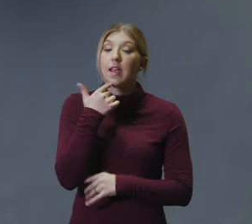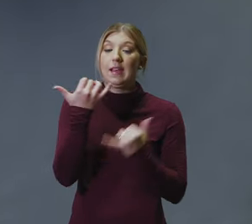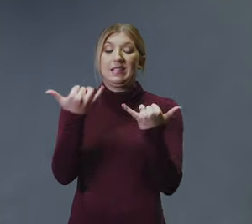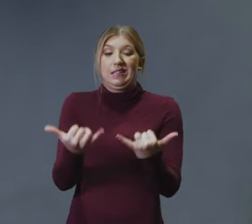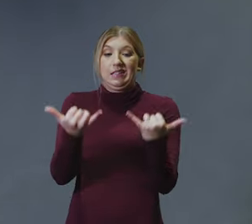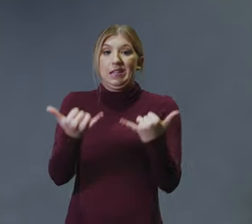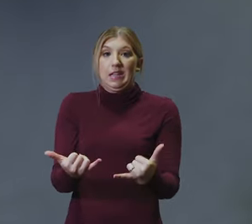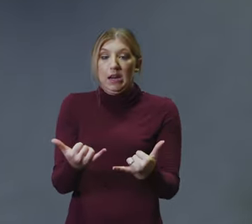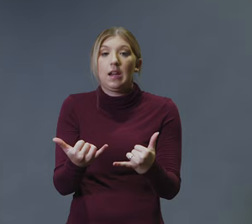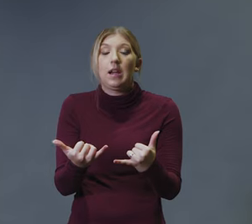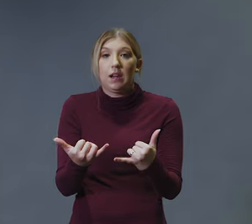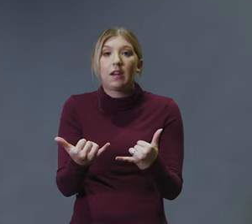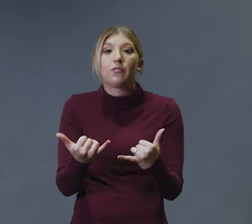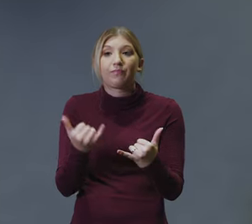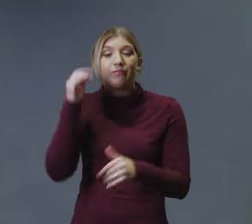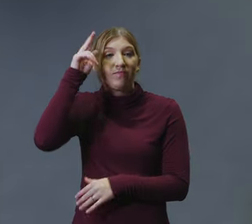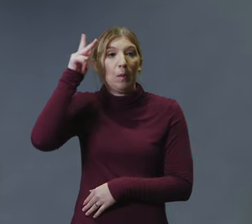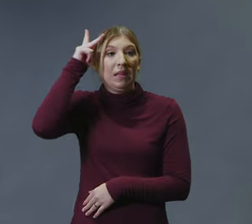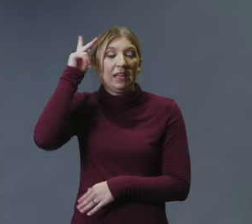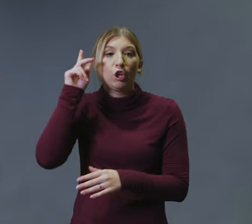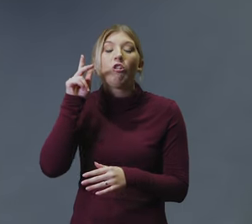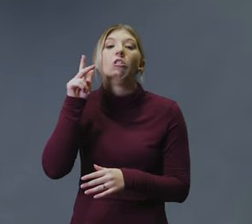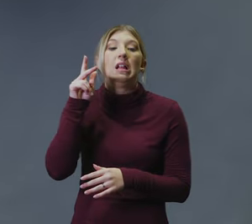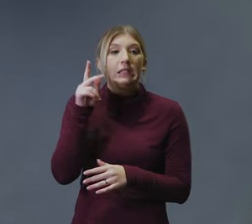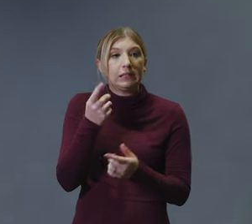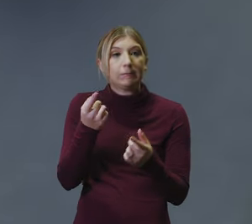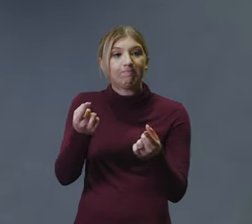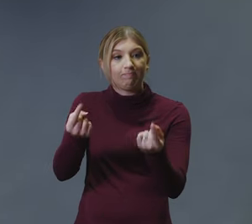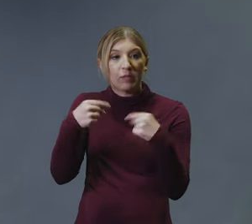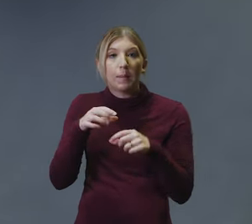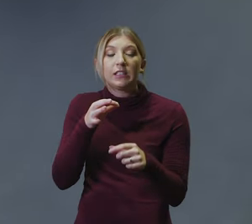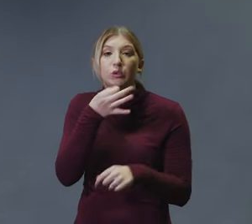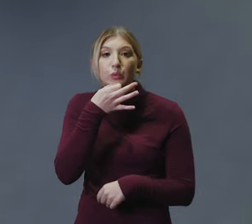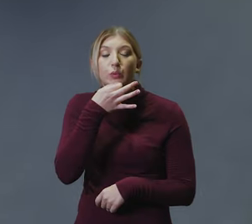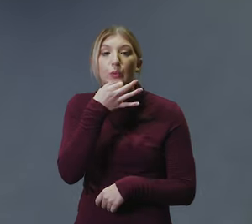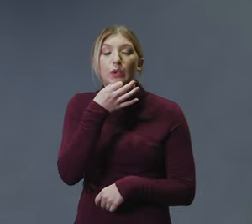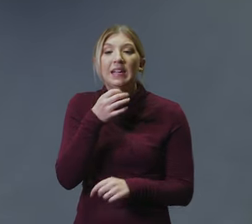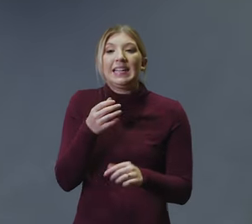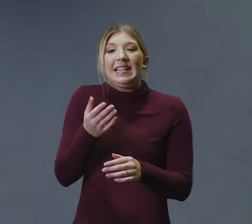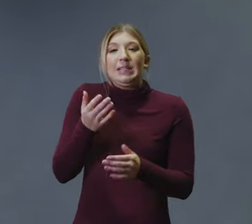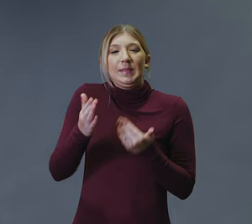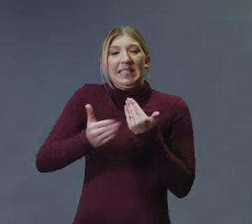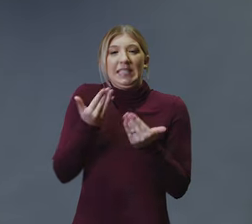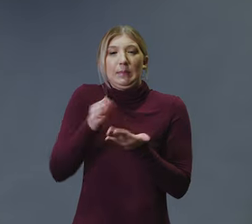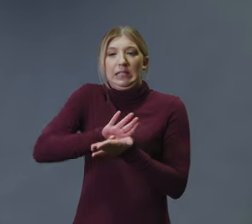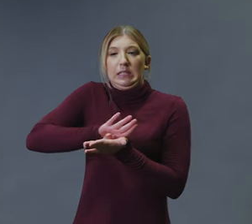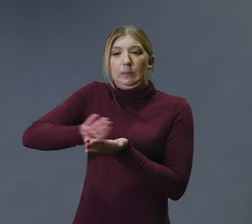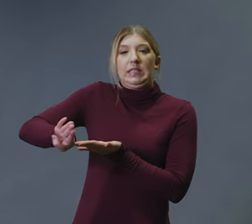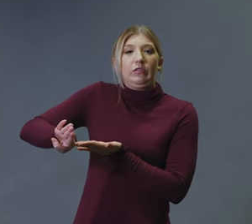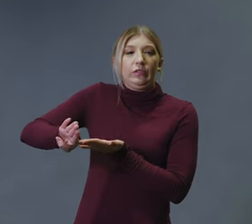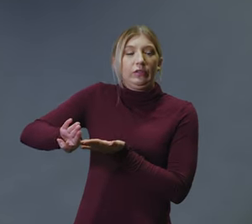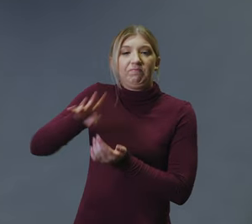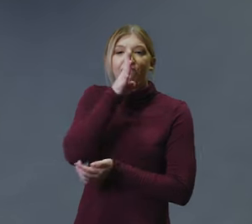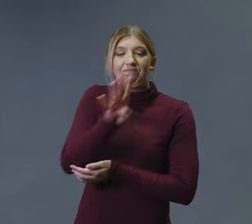we are coming up into a political season, it can be easy to be dismissive about what we're going to see and hear. And